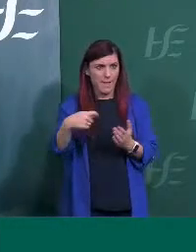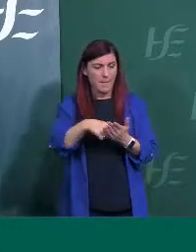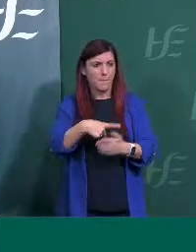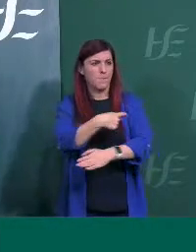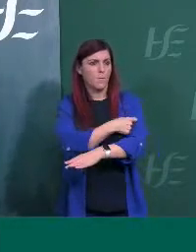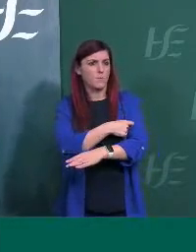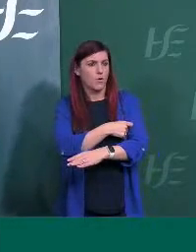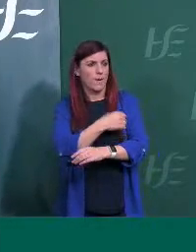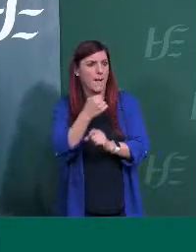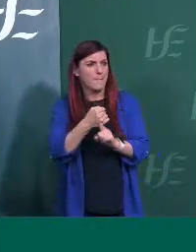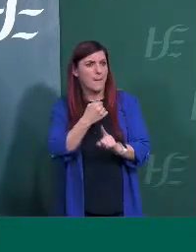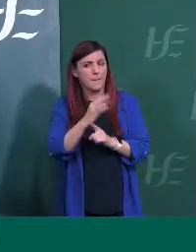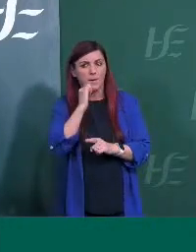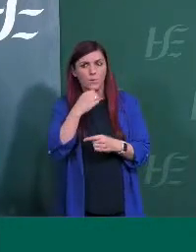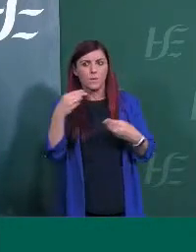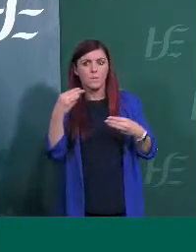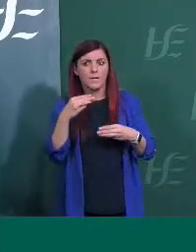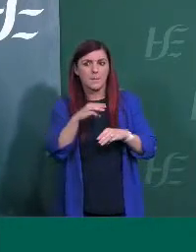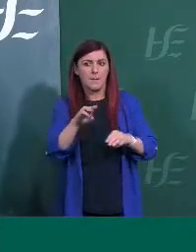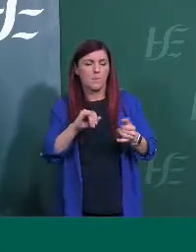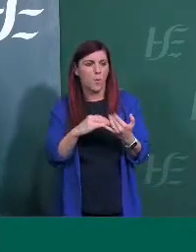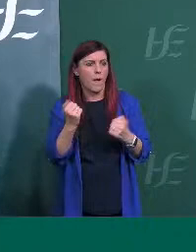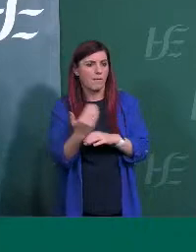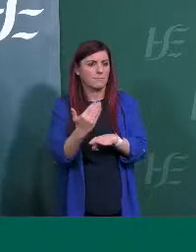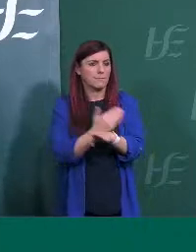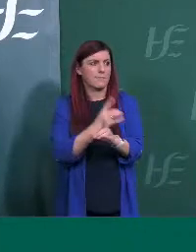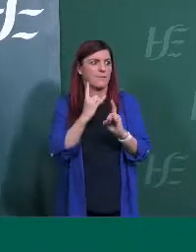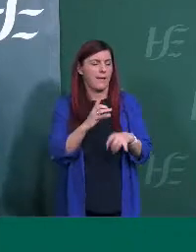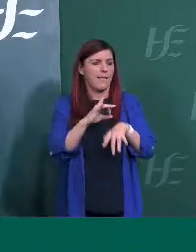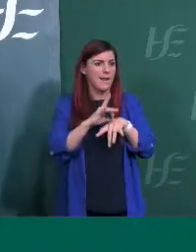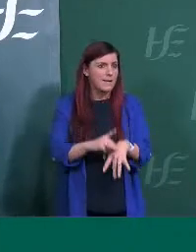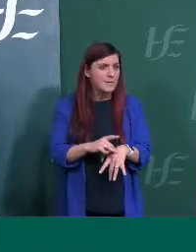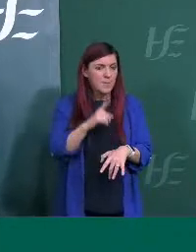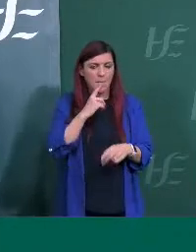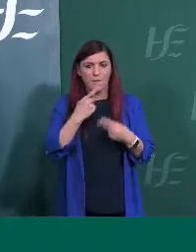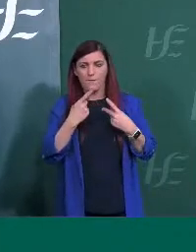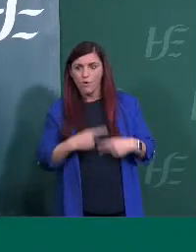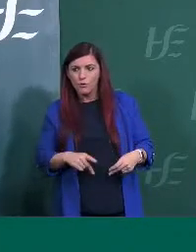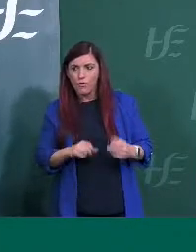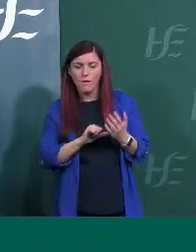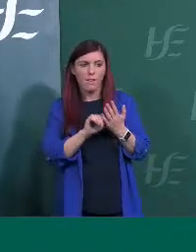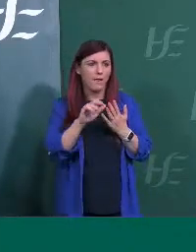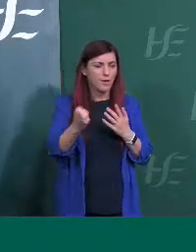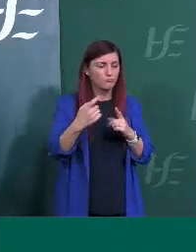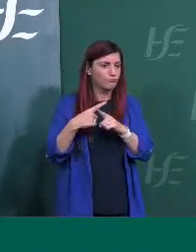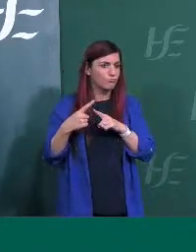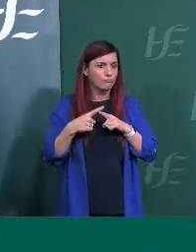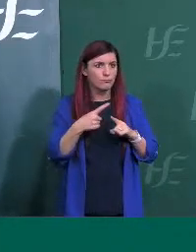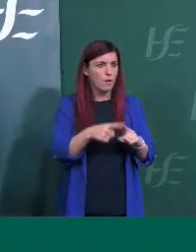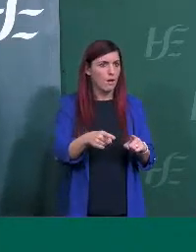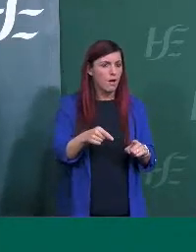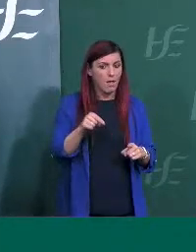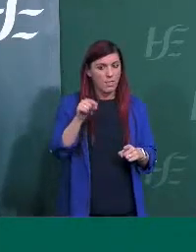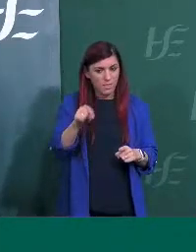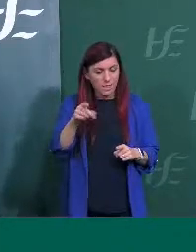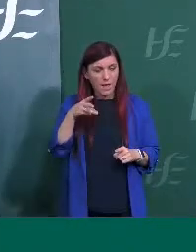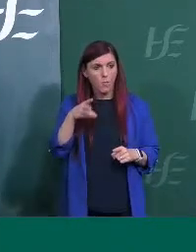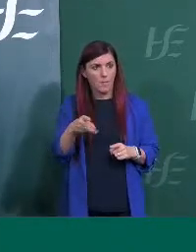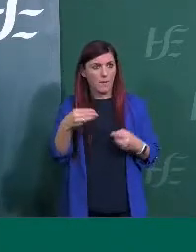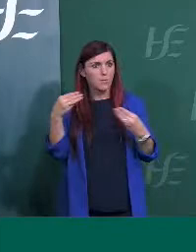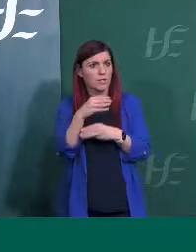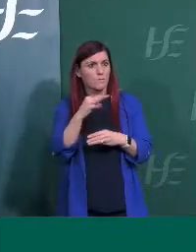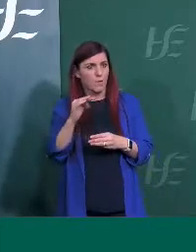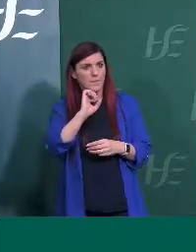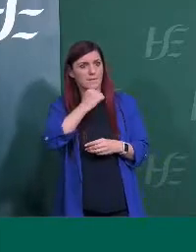It protects people with underlying conditions, those who are vulnerable, whether due to age or underlying conditions, from serious illness. And the